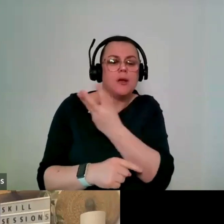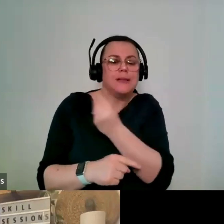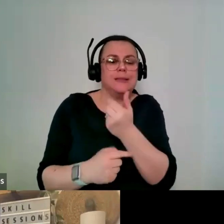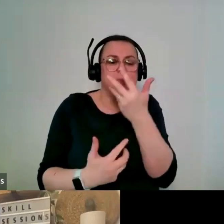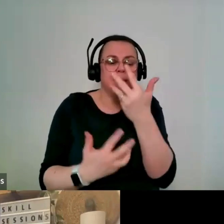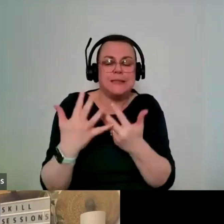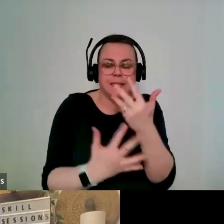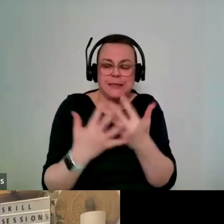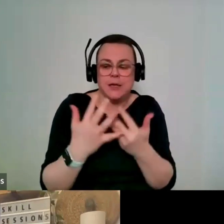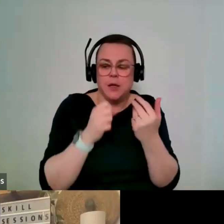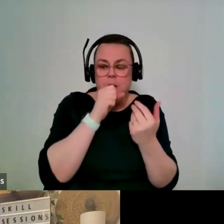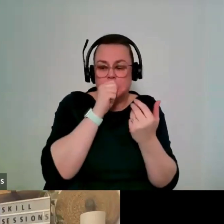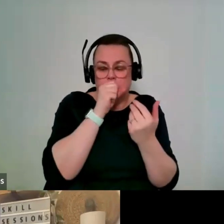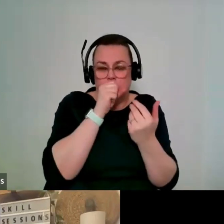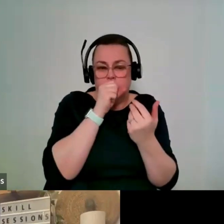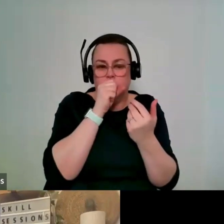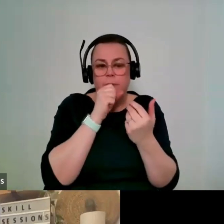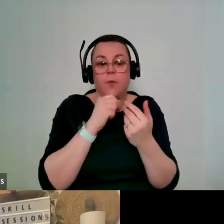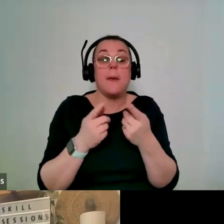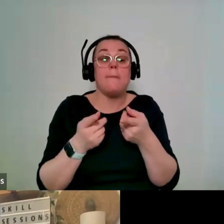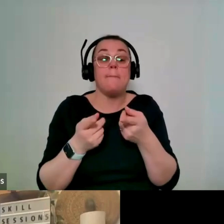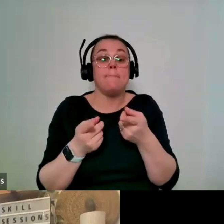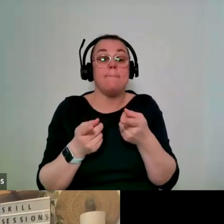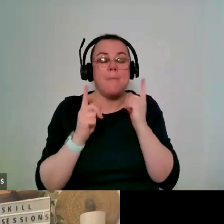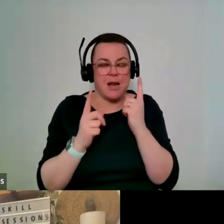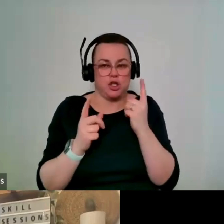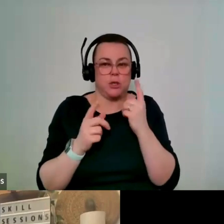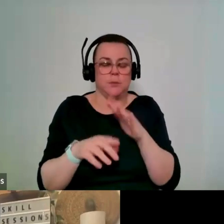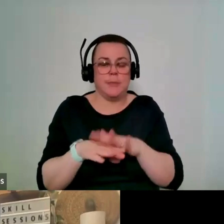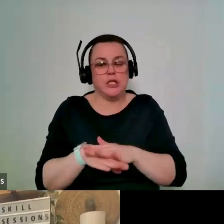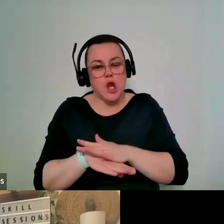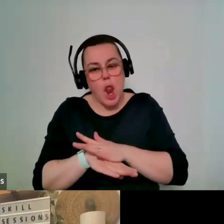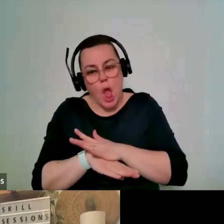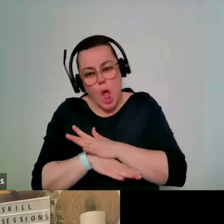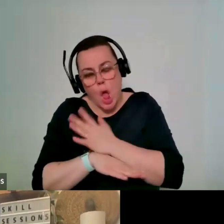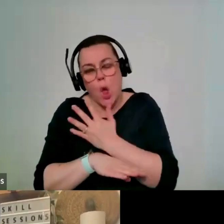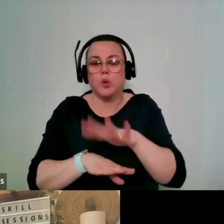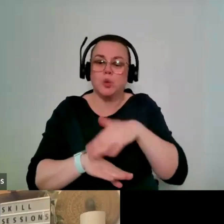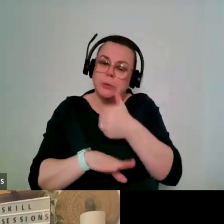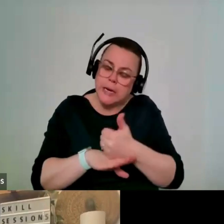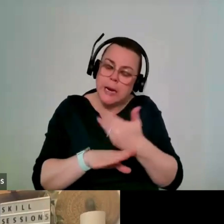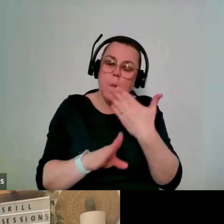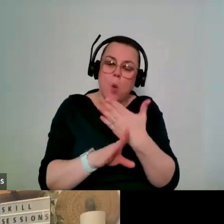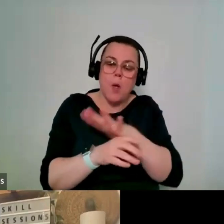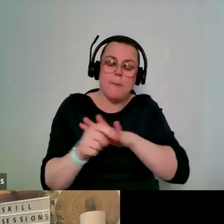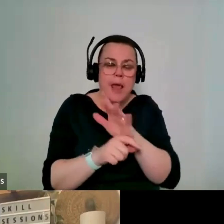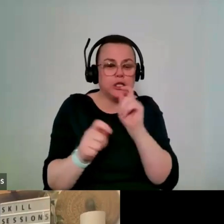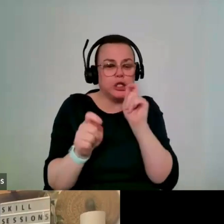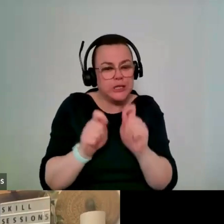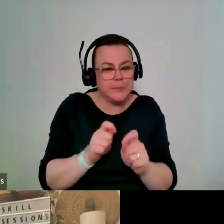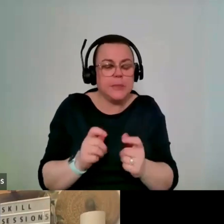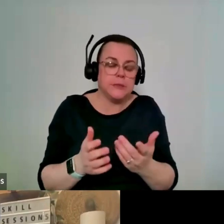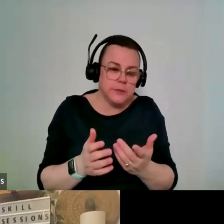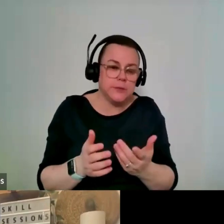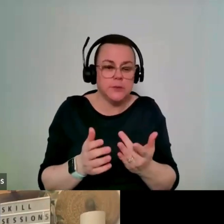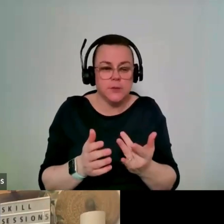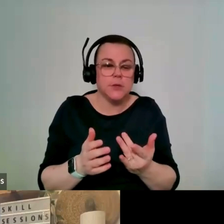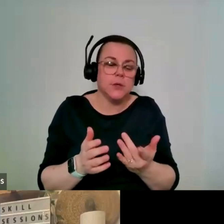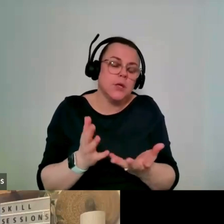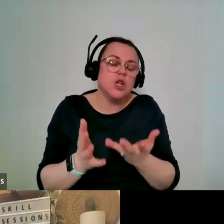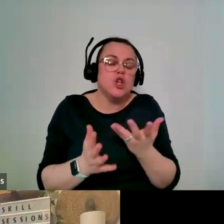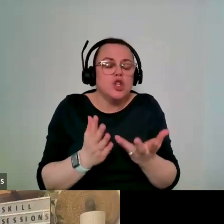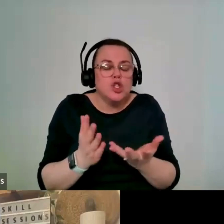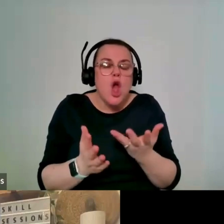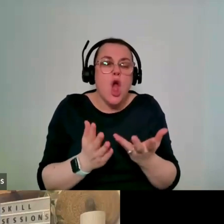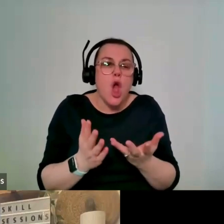around work, and managers been very slow in putting workplace adjustments in place as well. So,